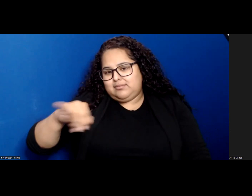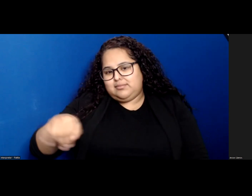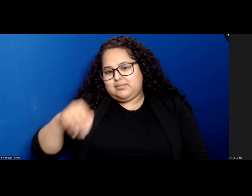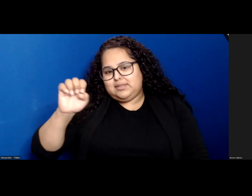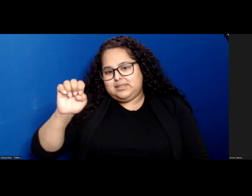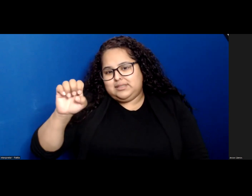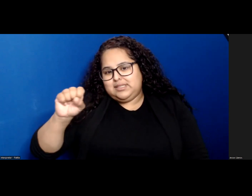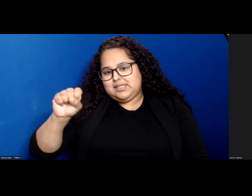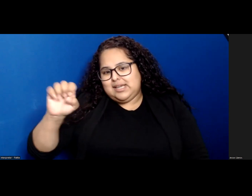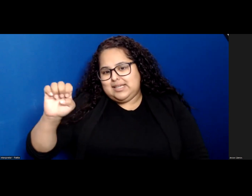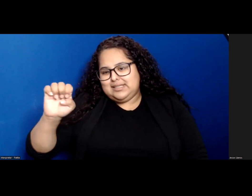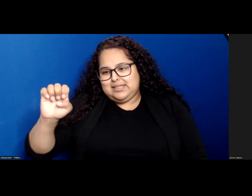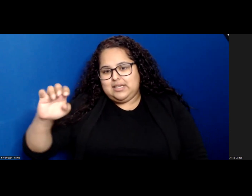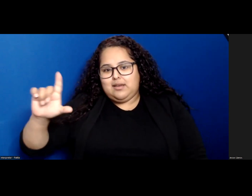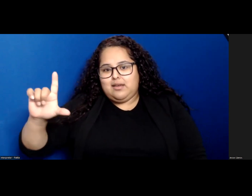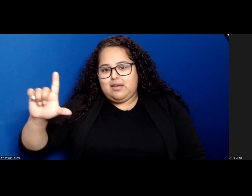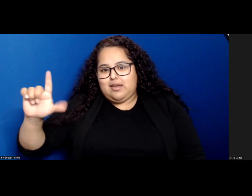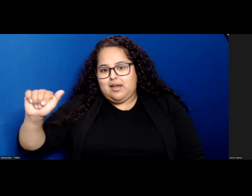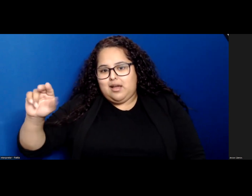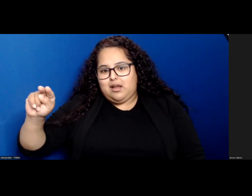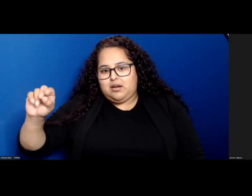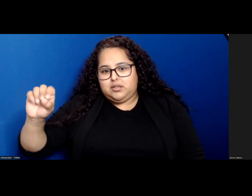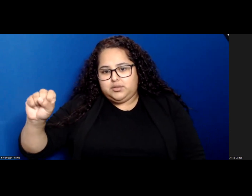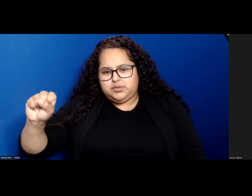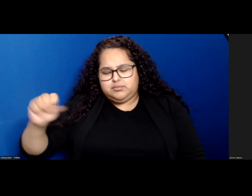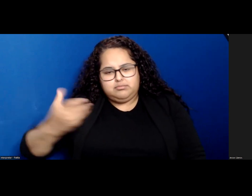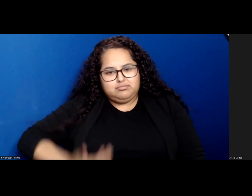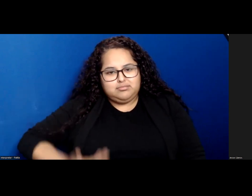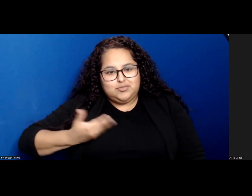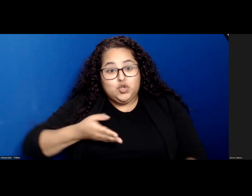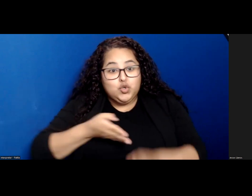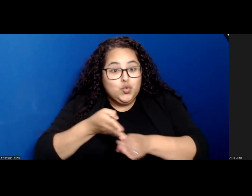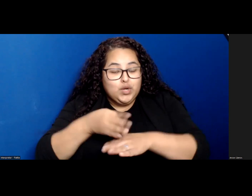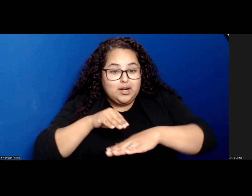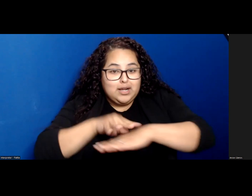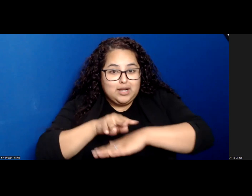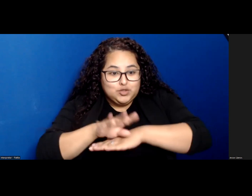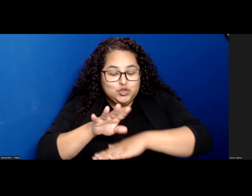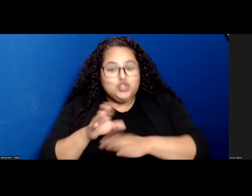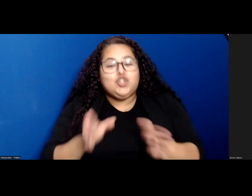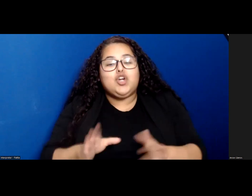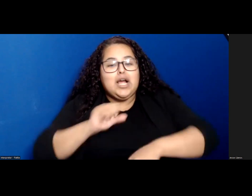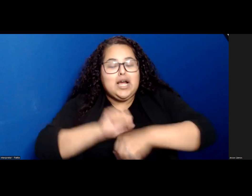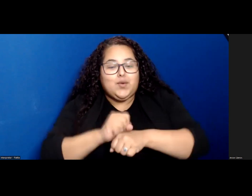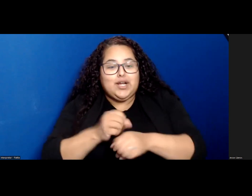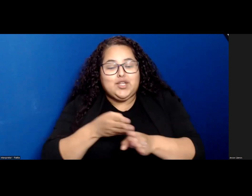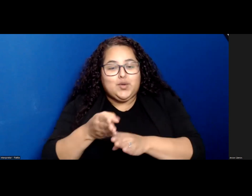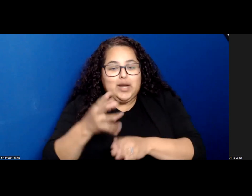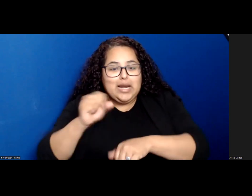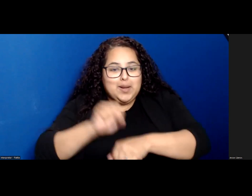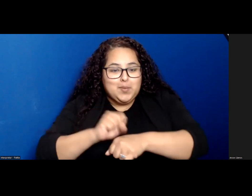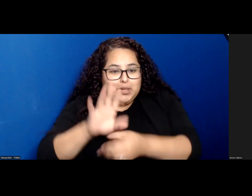Llanos. Um, I am a career counselor. I work in the Career and Employment Center here at Fresno City